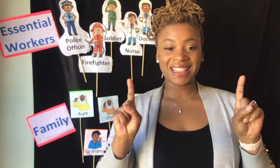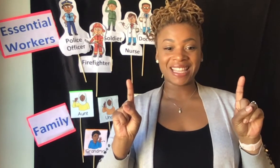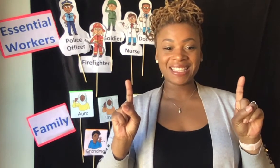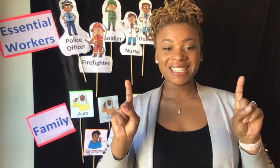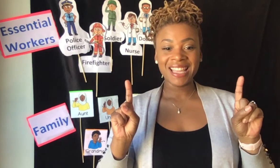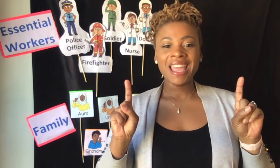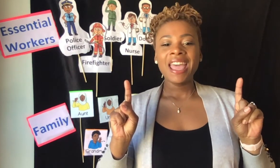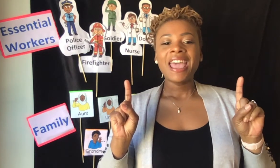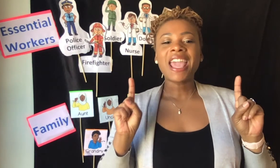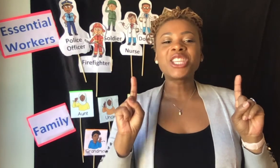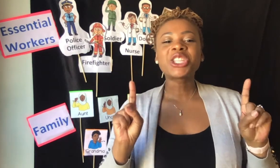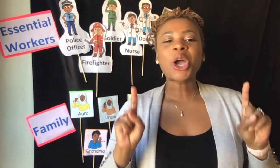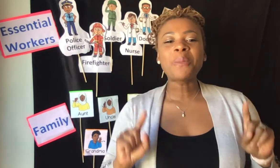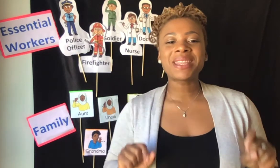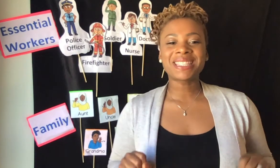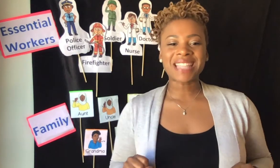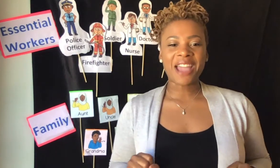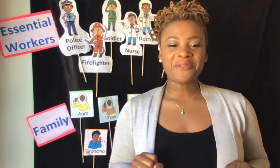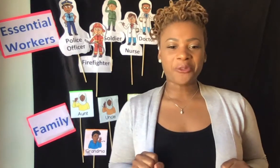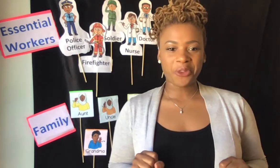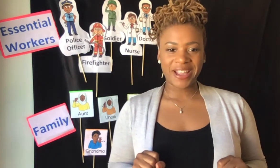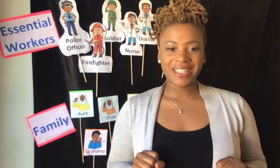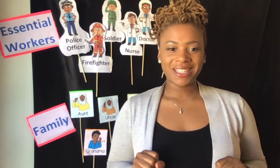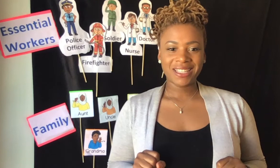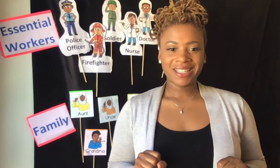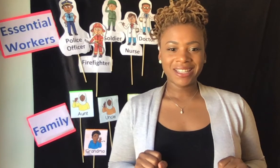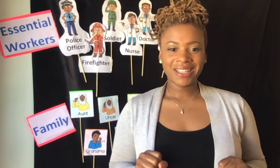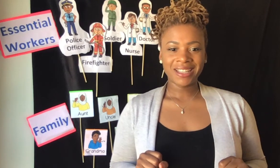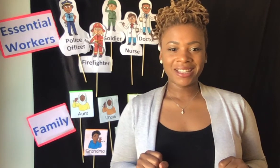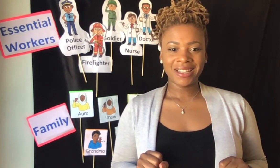this and show me the sign for friend.